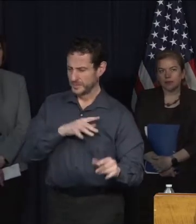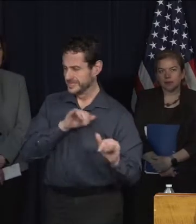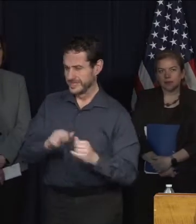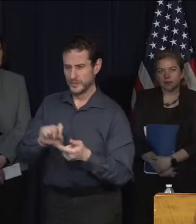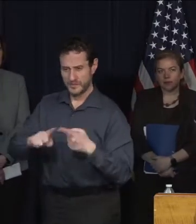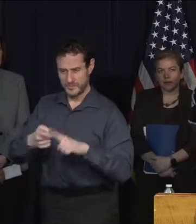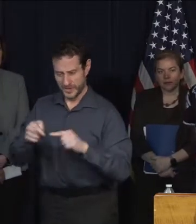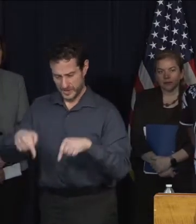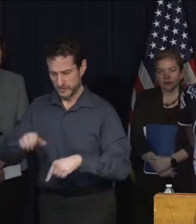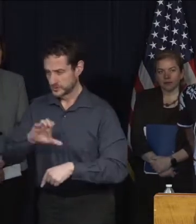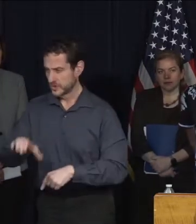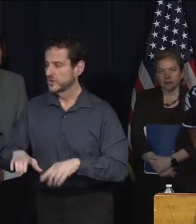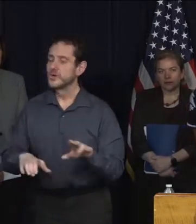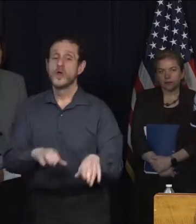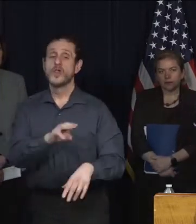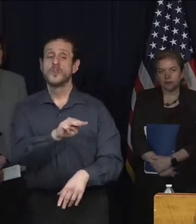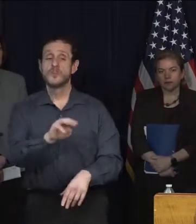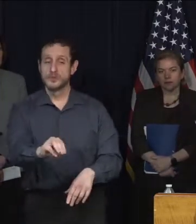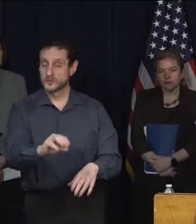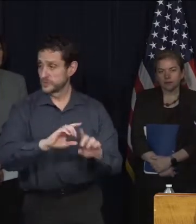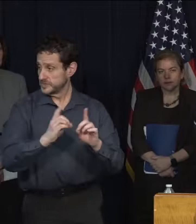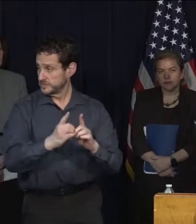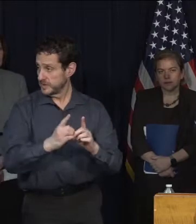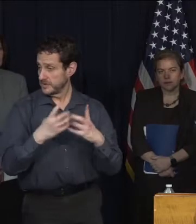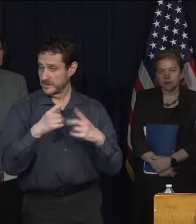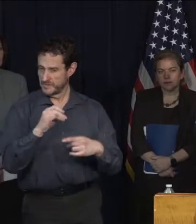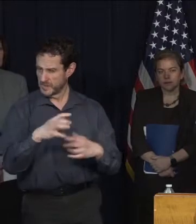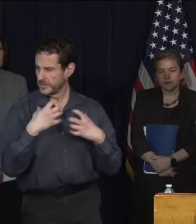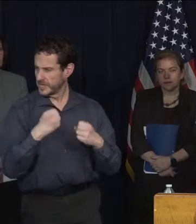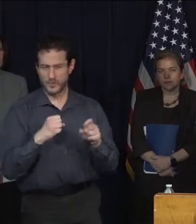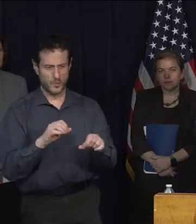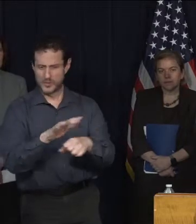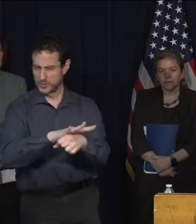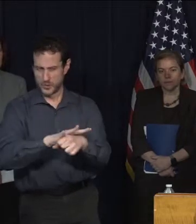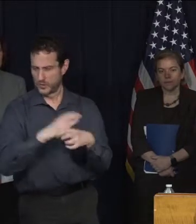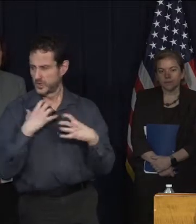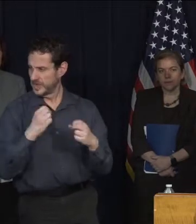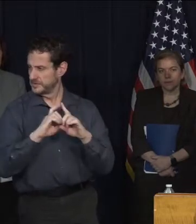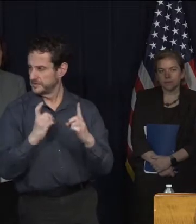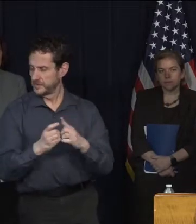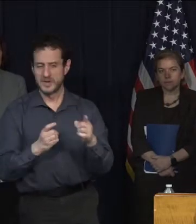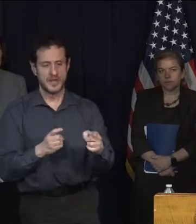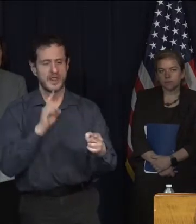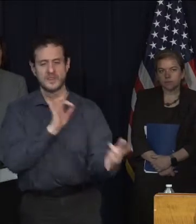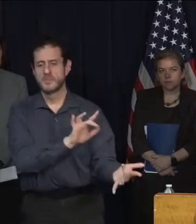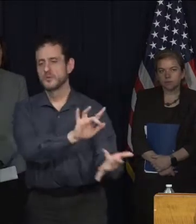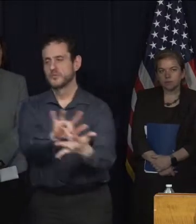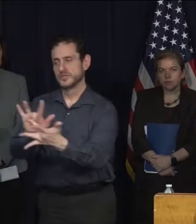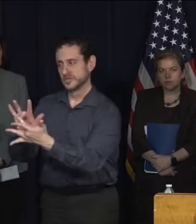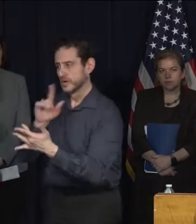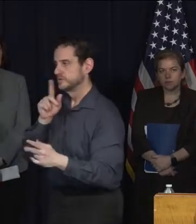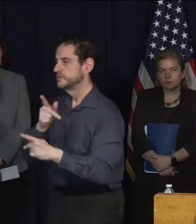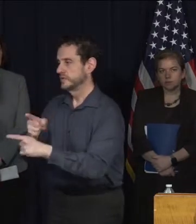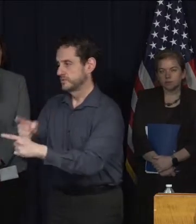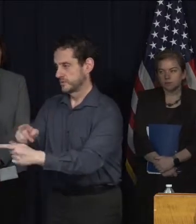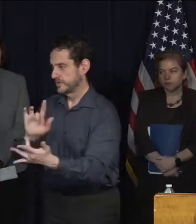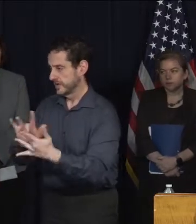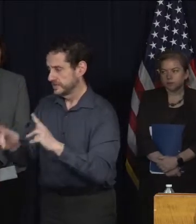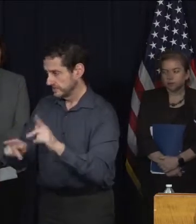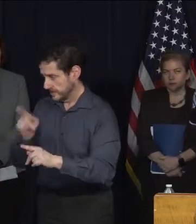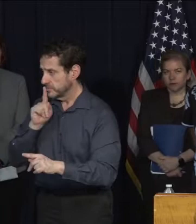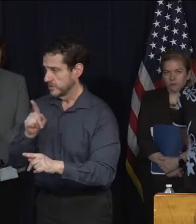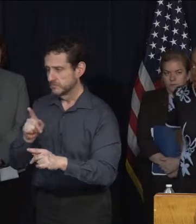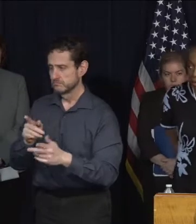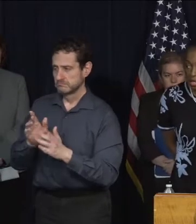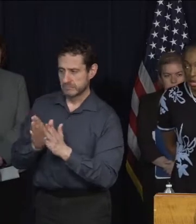the Missouri Department of Public Health or whichever the local health department would be reaching out to all those appropriate contacts, and they